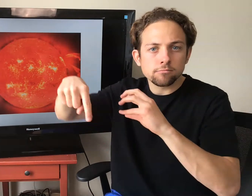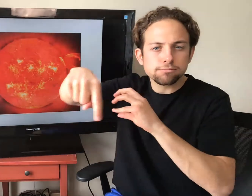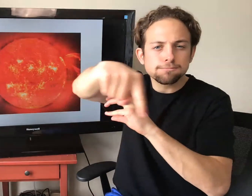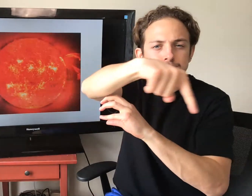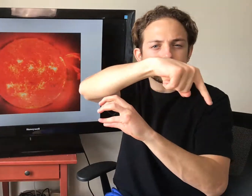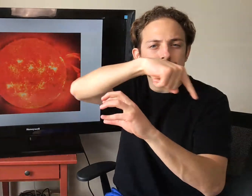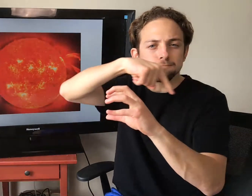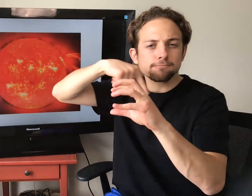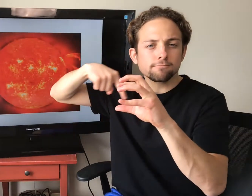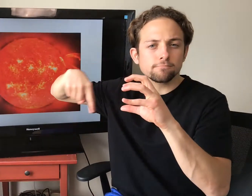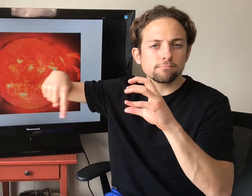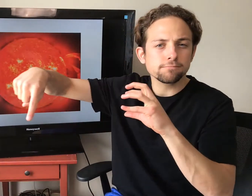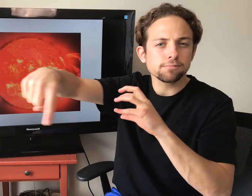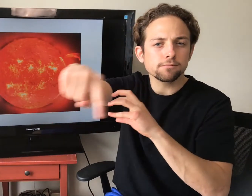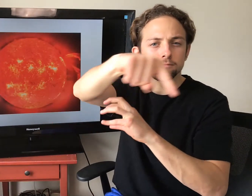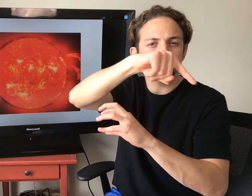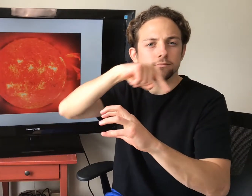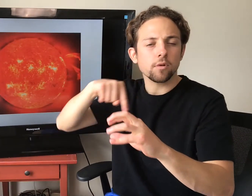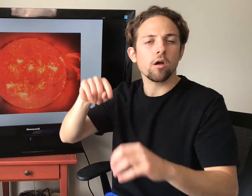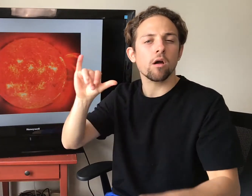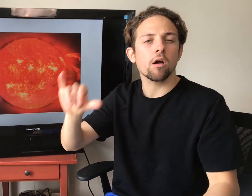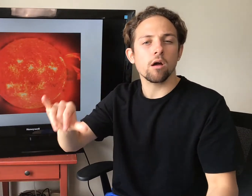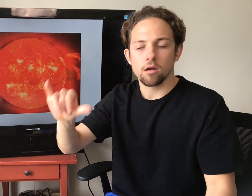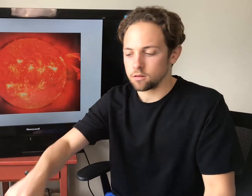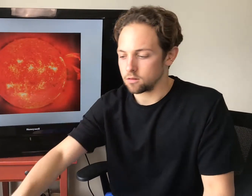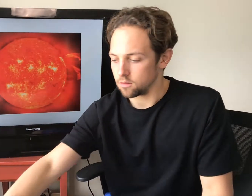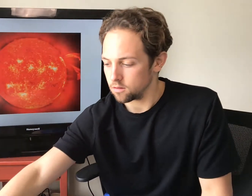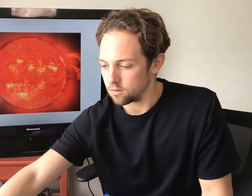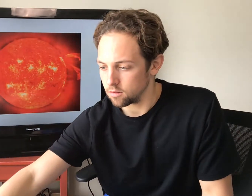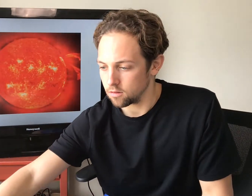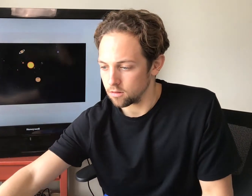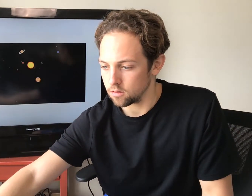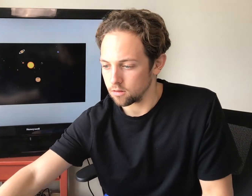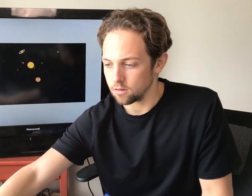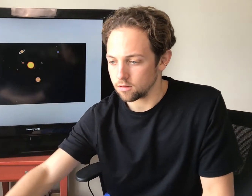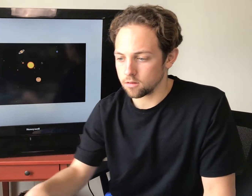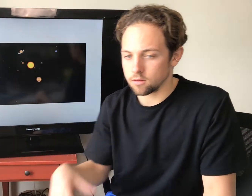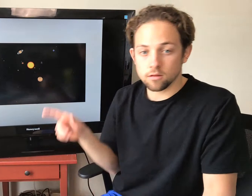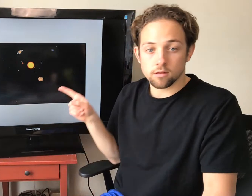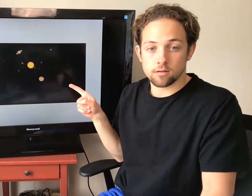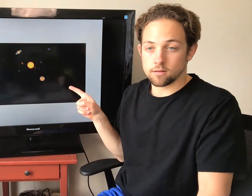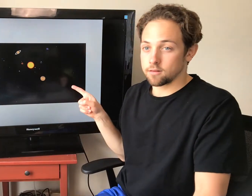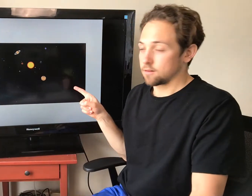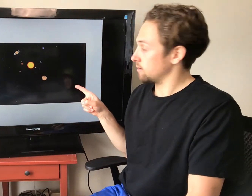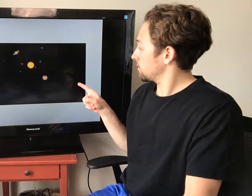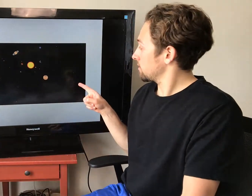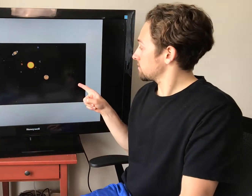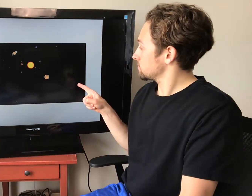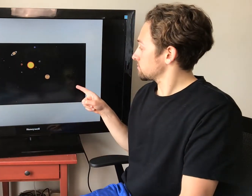So powerful, it can pull 8 planets to stay close to it and to orbit around the sun.